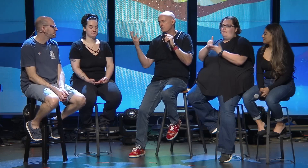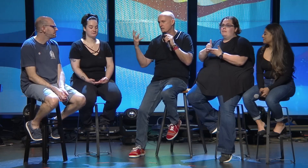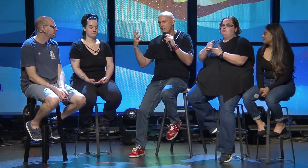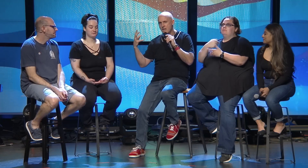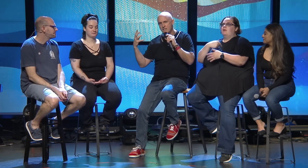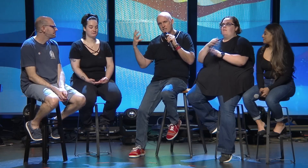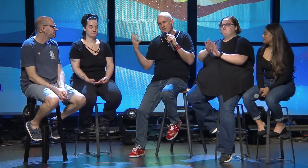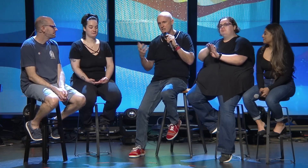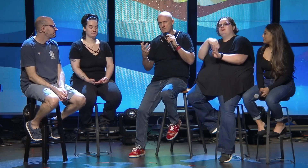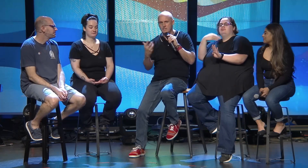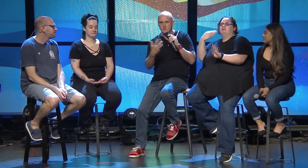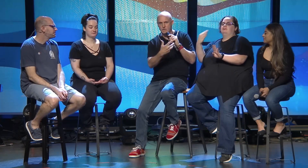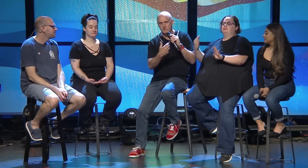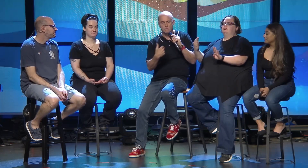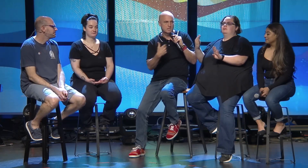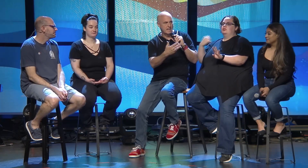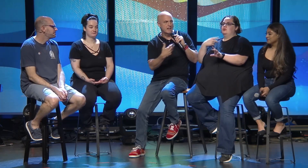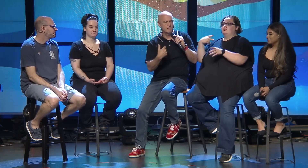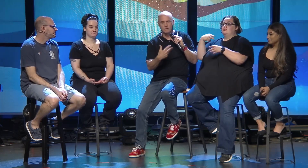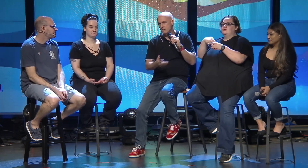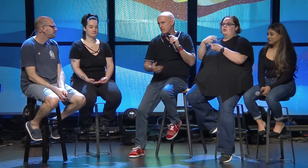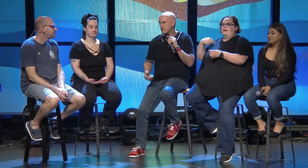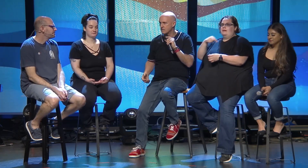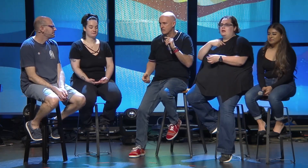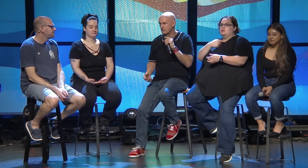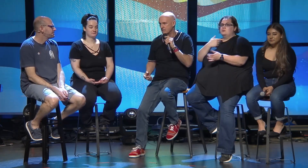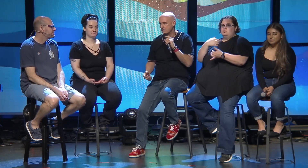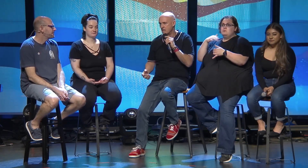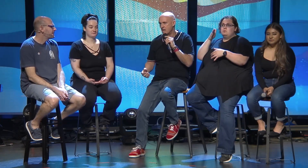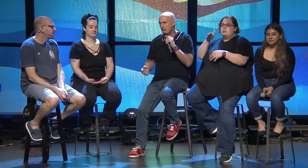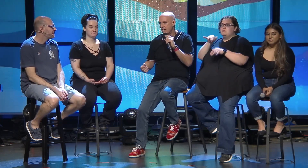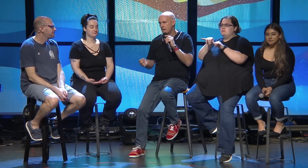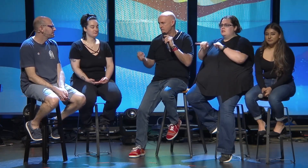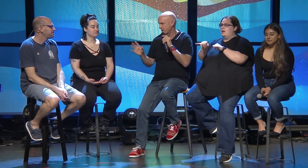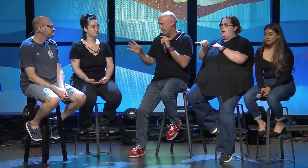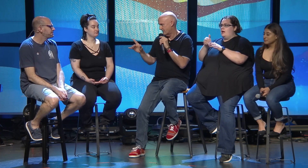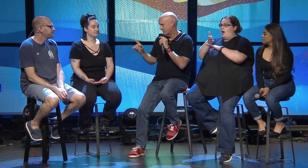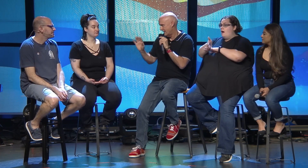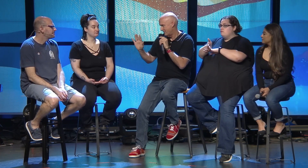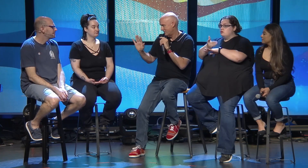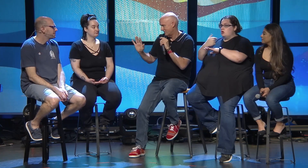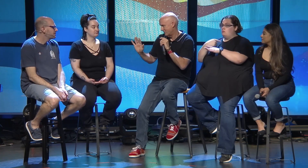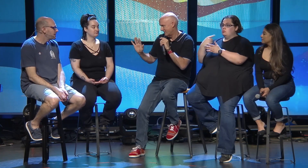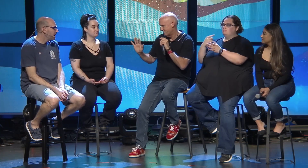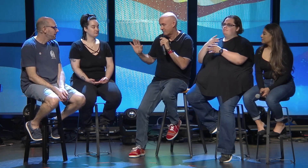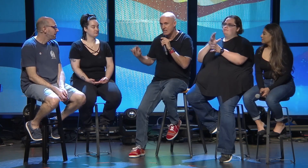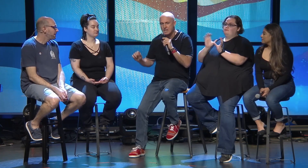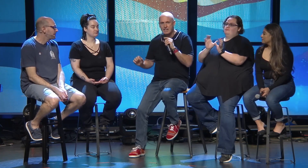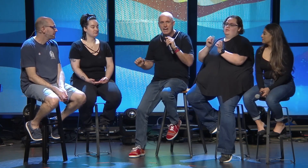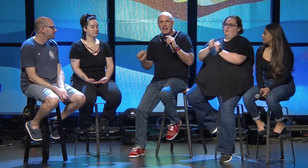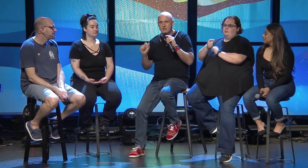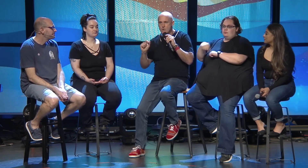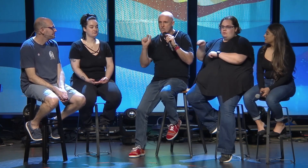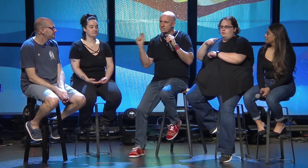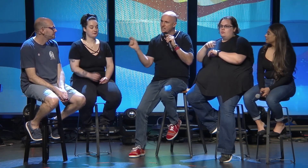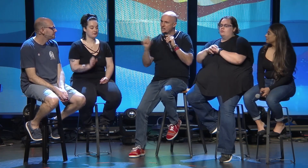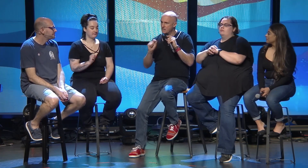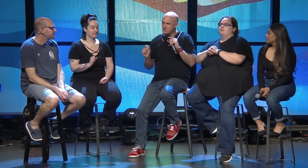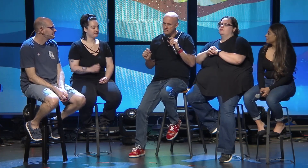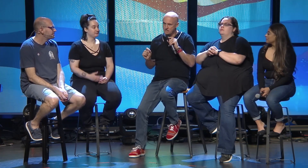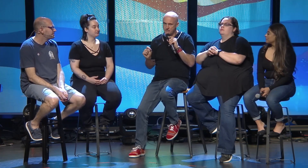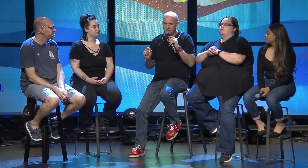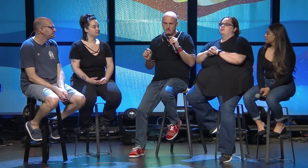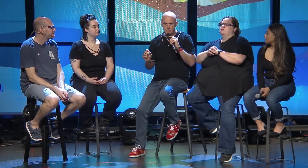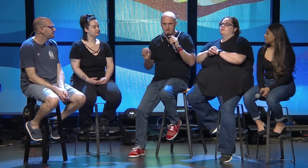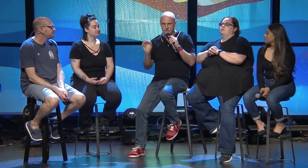door for you to come and join us. We'll stay afterwards. You can talk to us. Can I enter one more thing? Yeah. I know we're saying